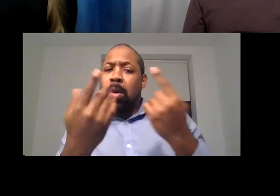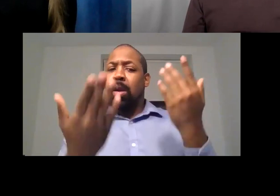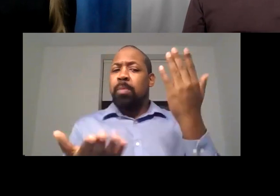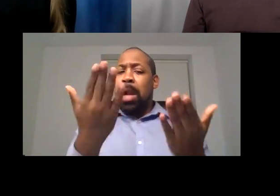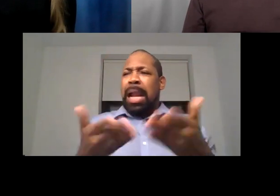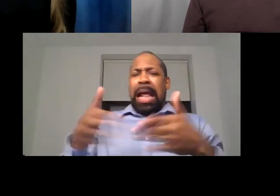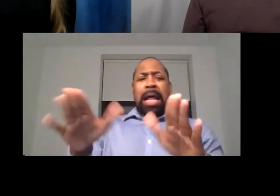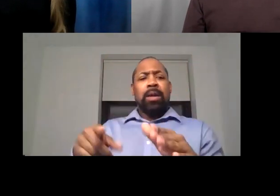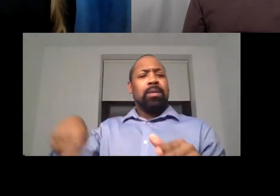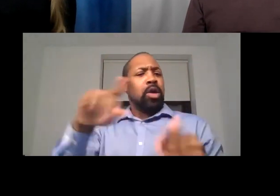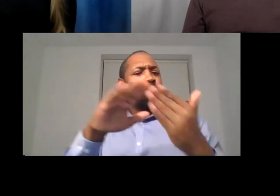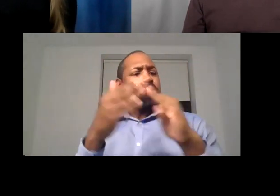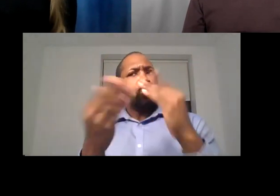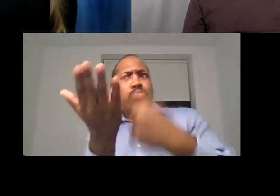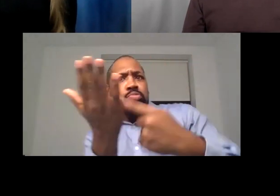is there.